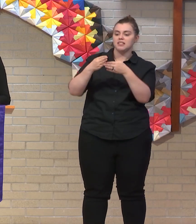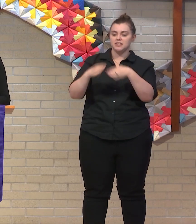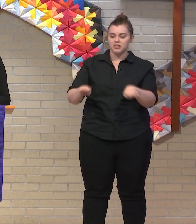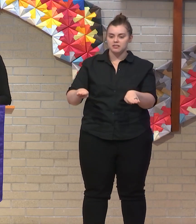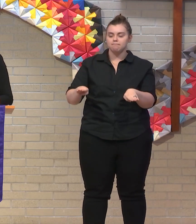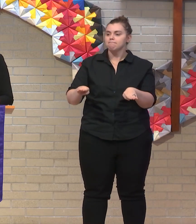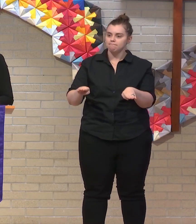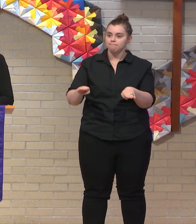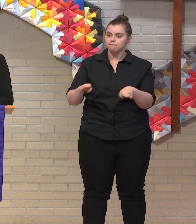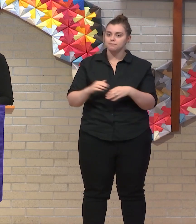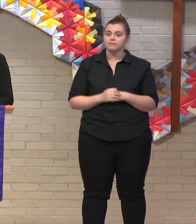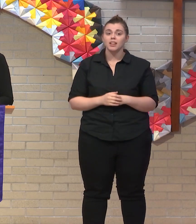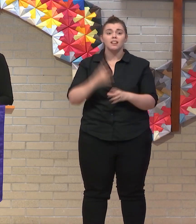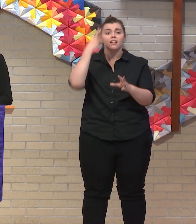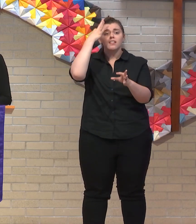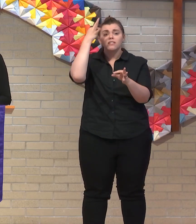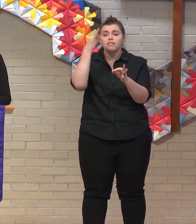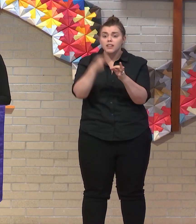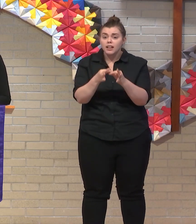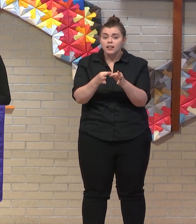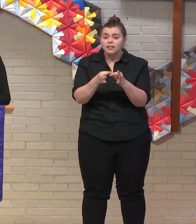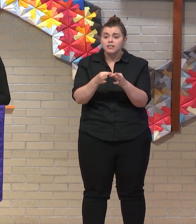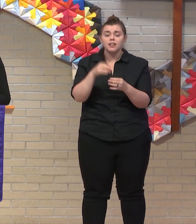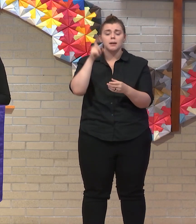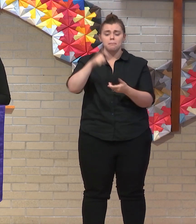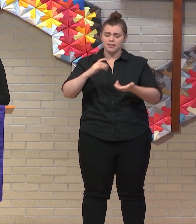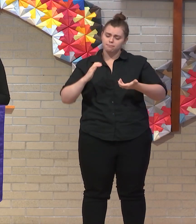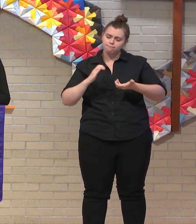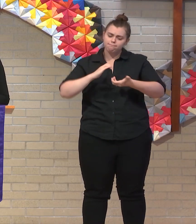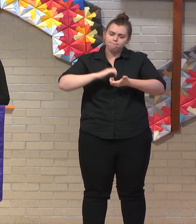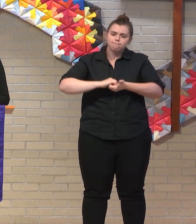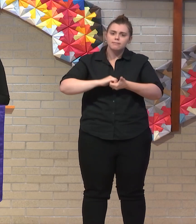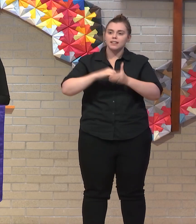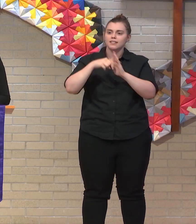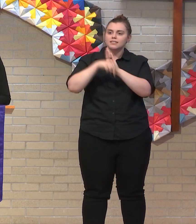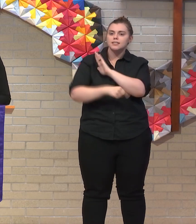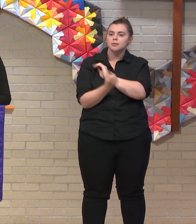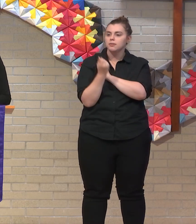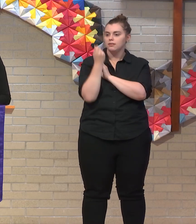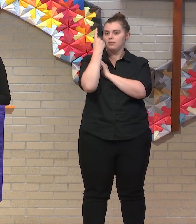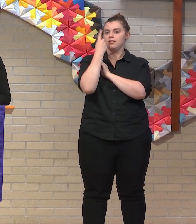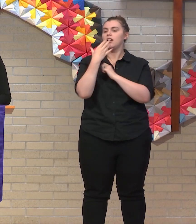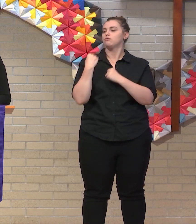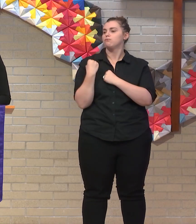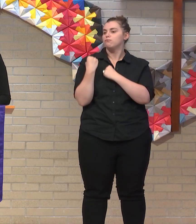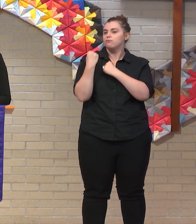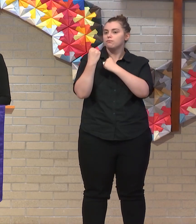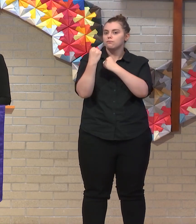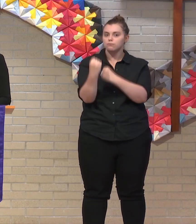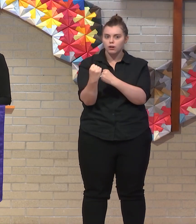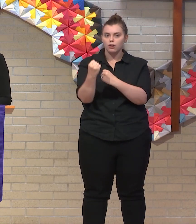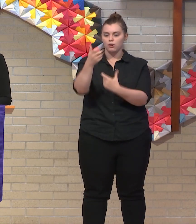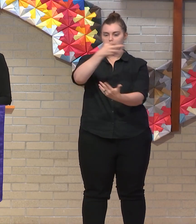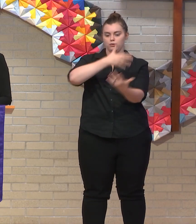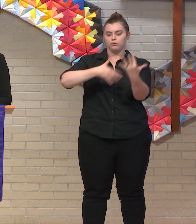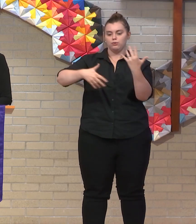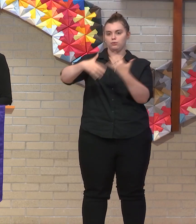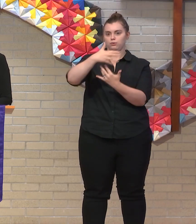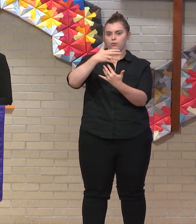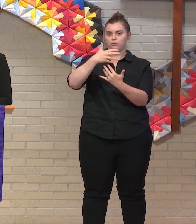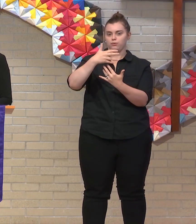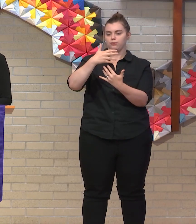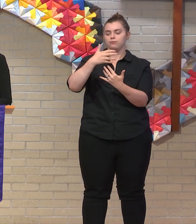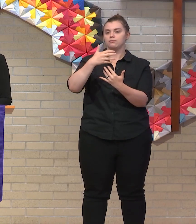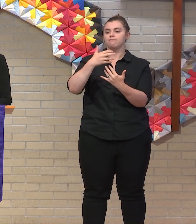division. Faith must be a bridge to deeper understanding and stronger social